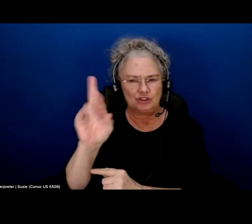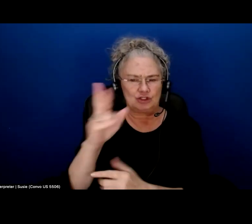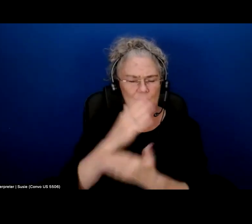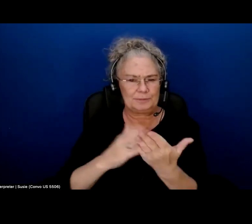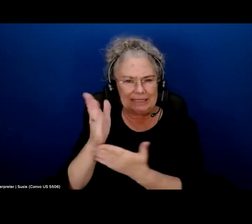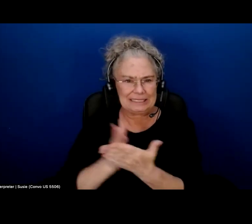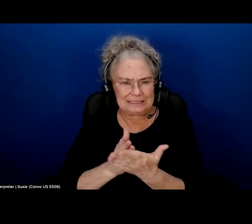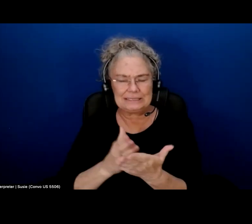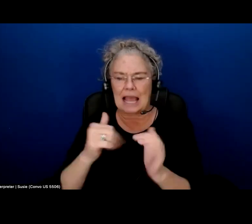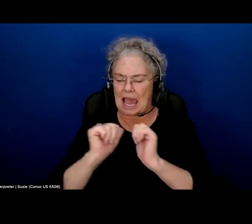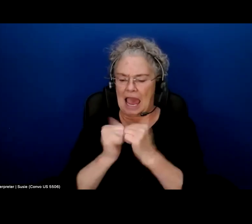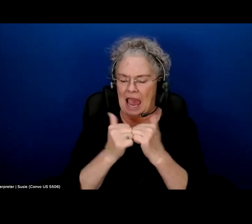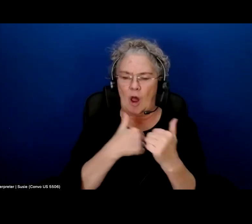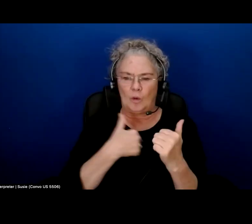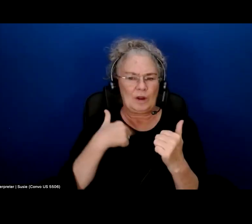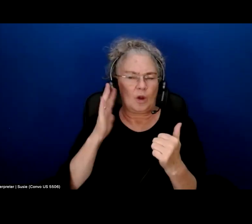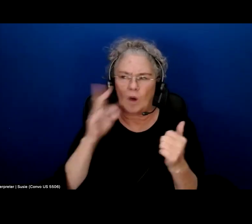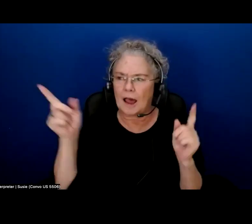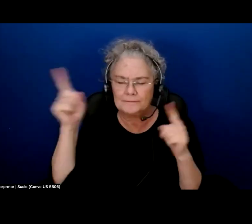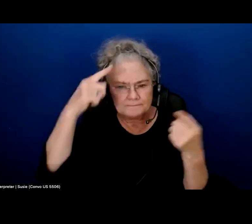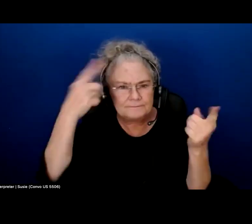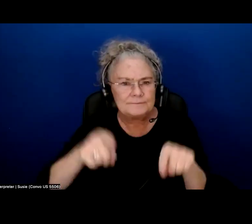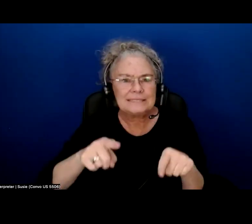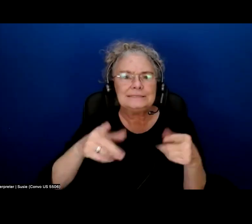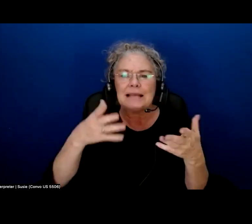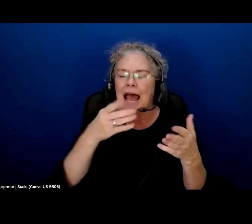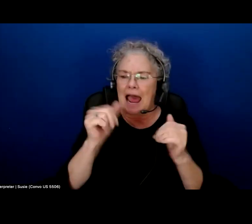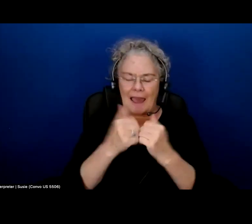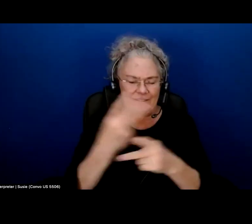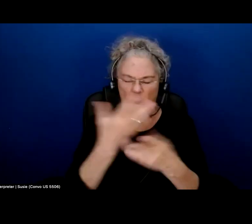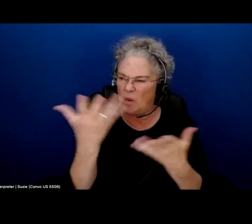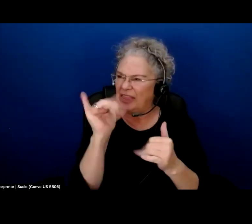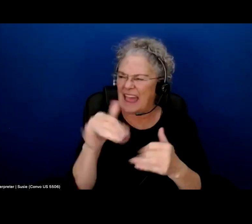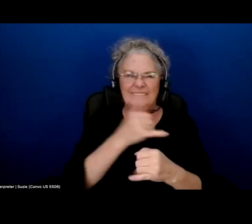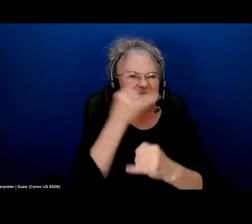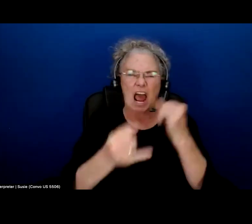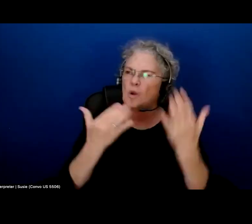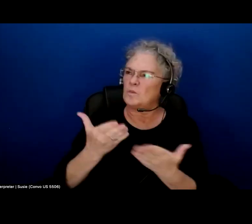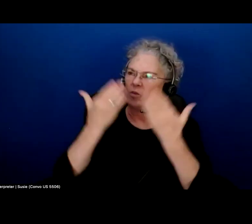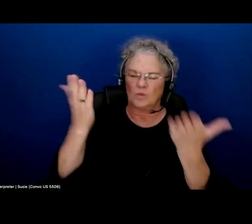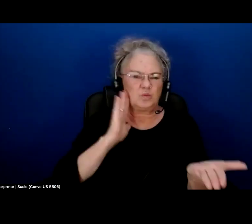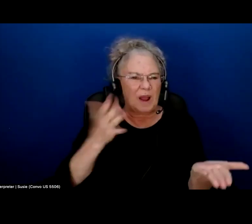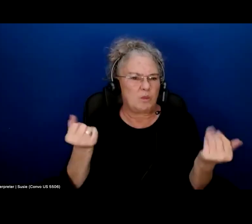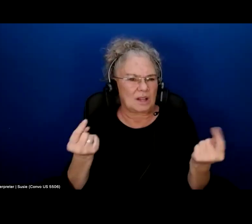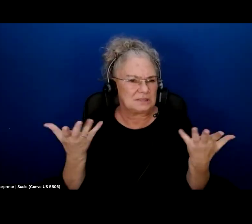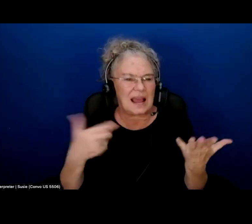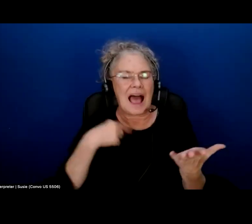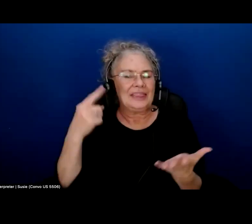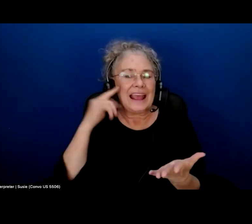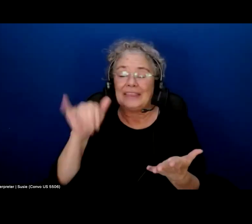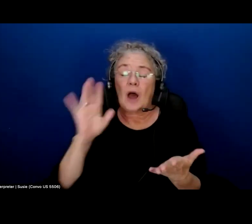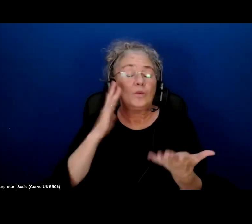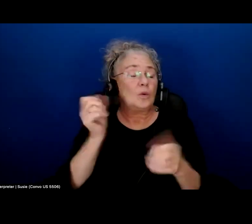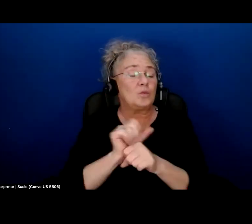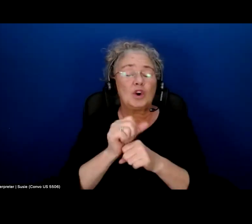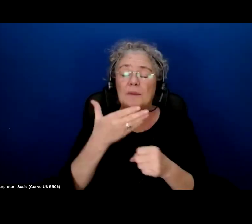is how are we going to come to consensus? How are we going to figure out what that final proposal is going to be? And so we think that what would work best